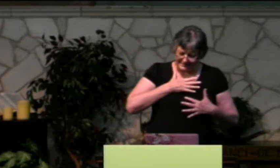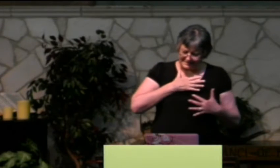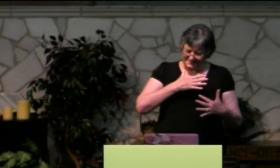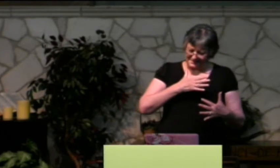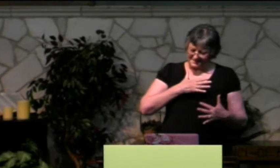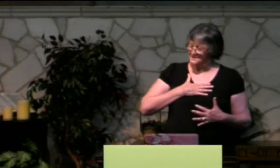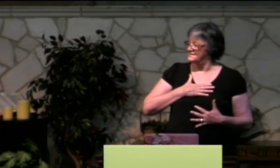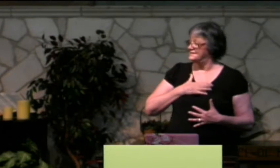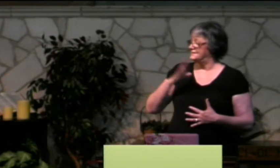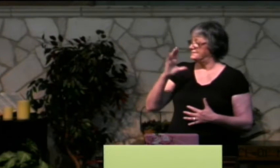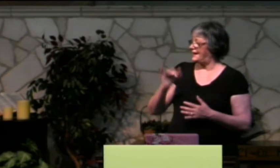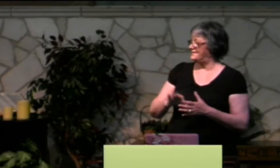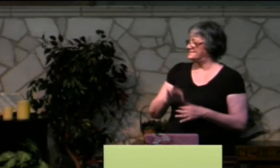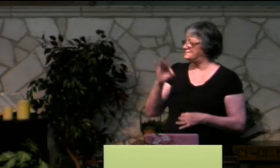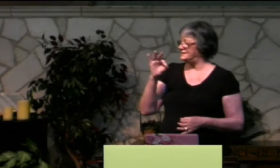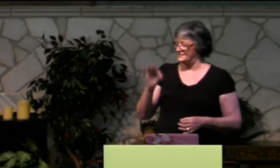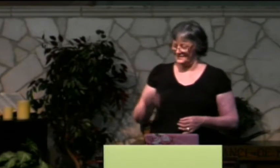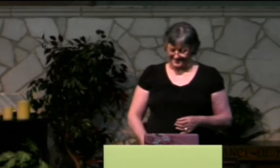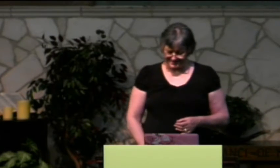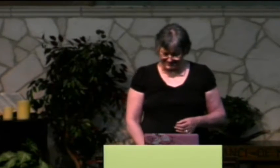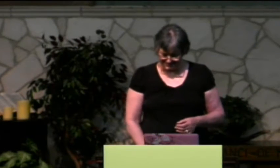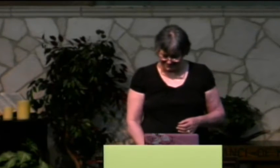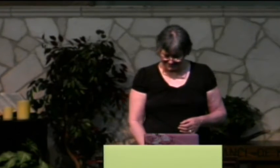Breathe by the Spirit.